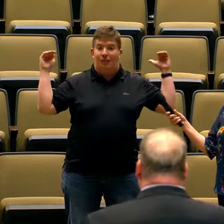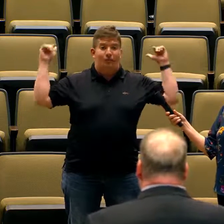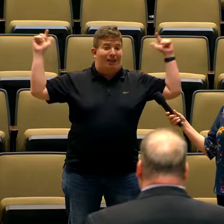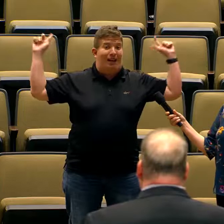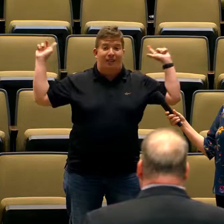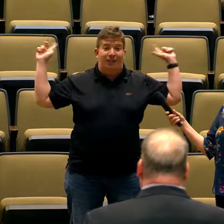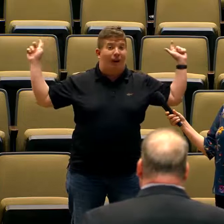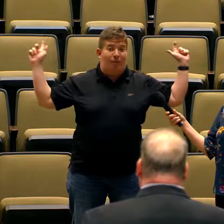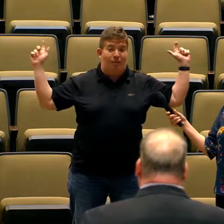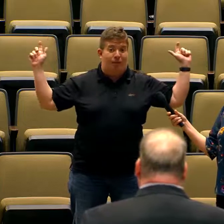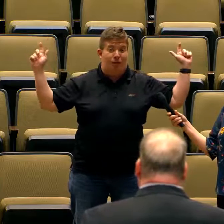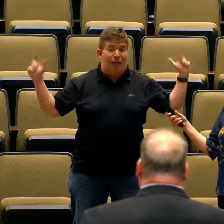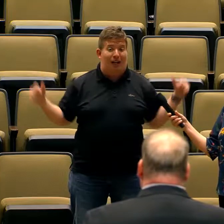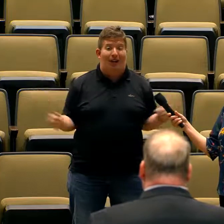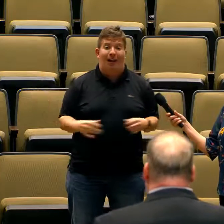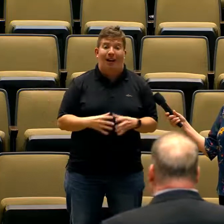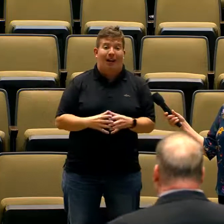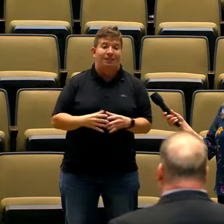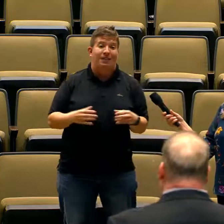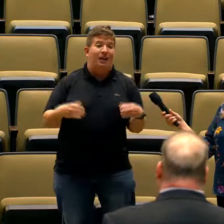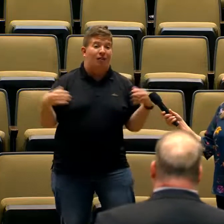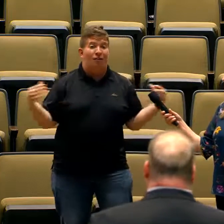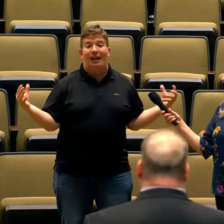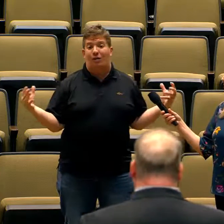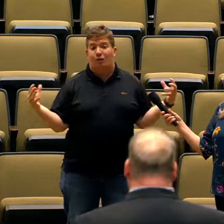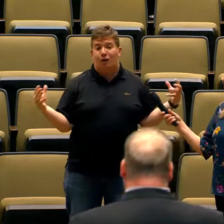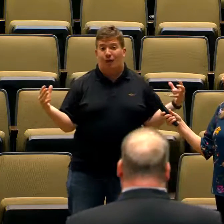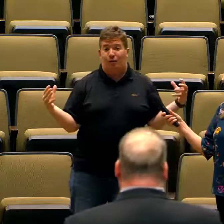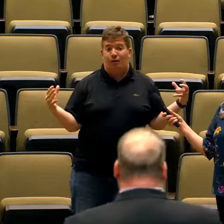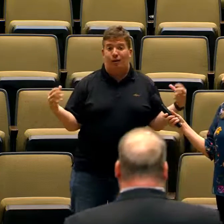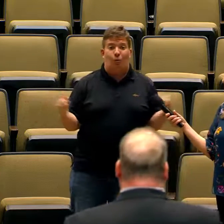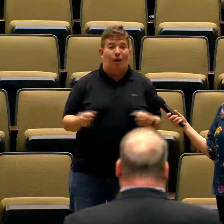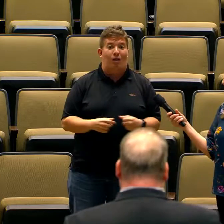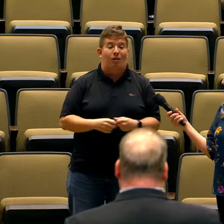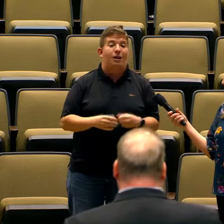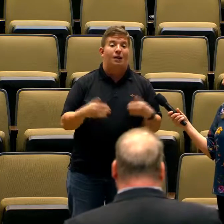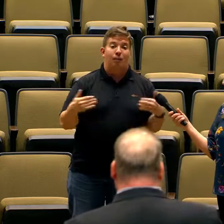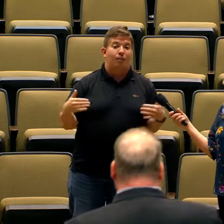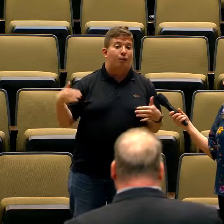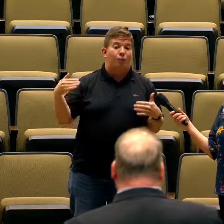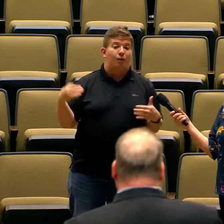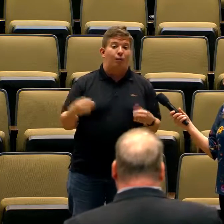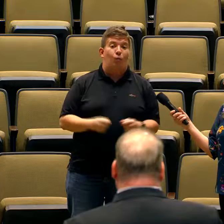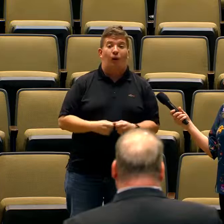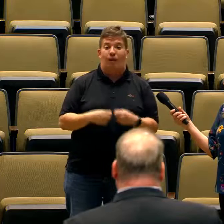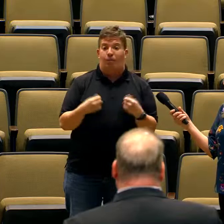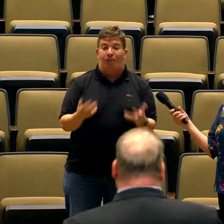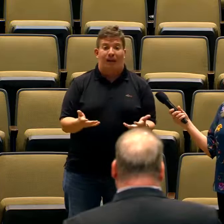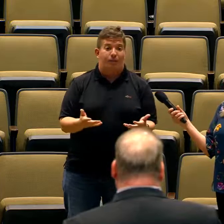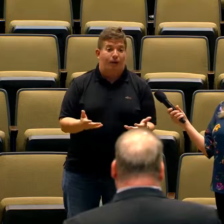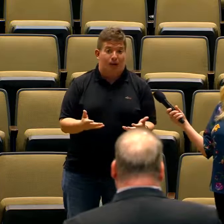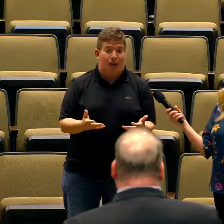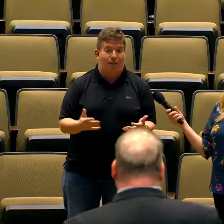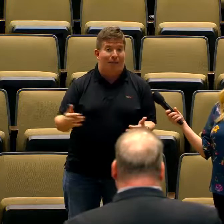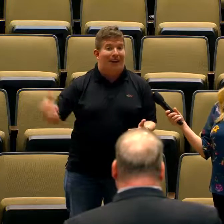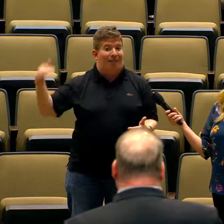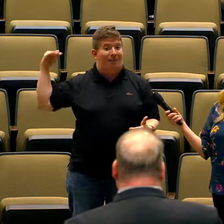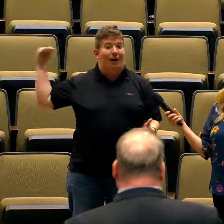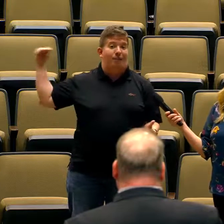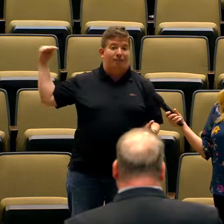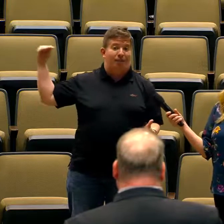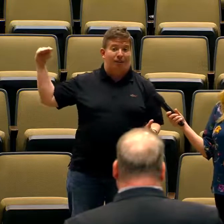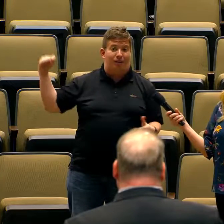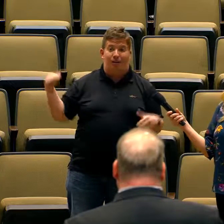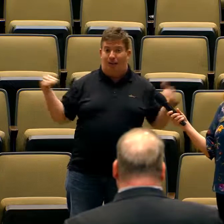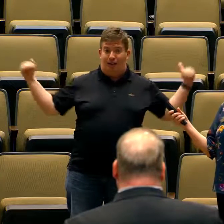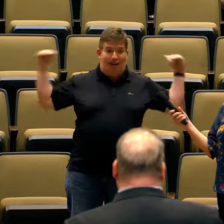to just speak at the top of the building? I've seen other council chambers where people would want to provide a public comment at the